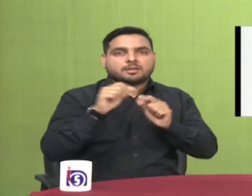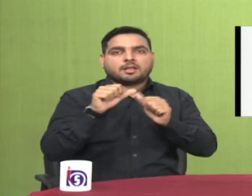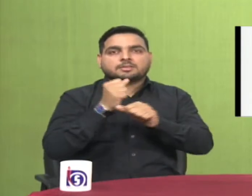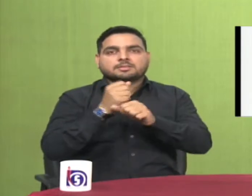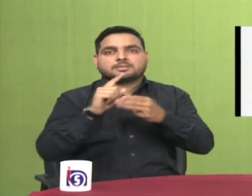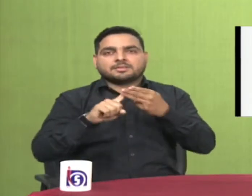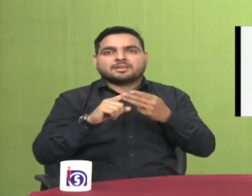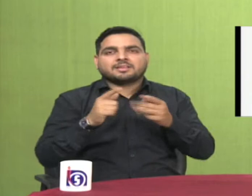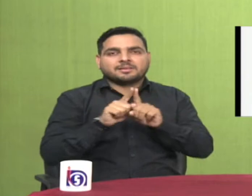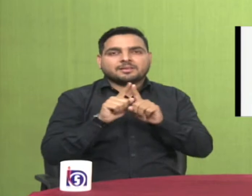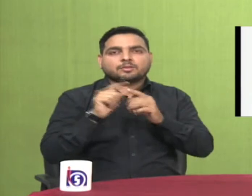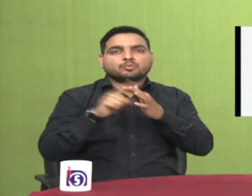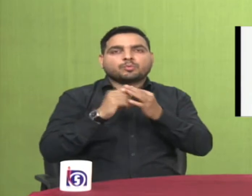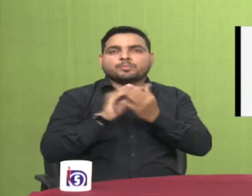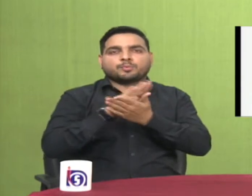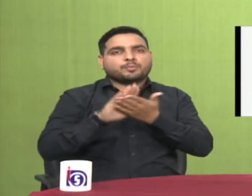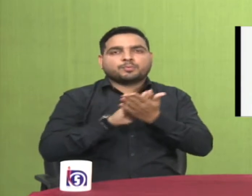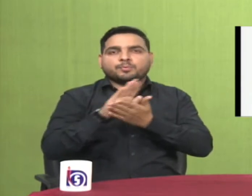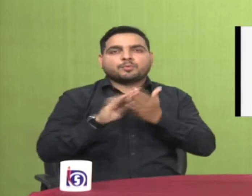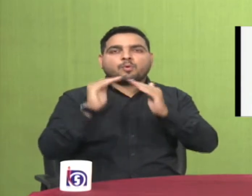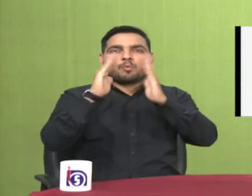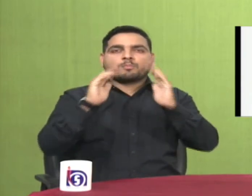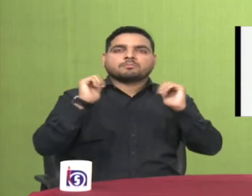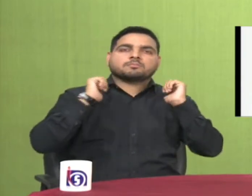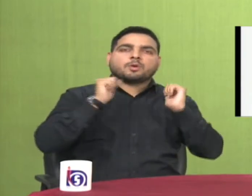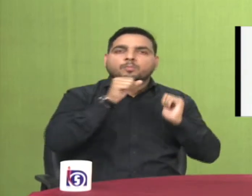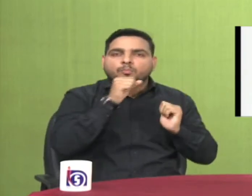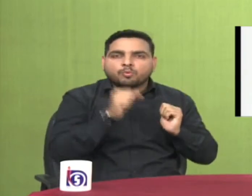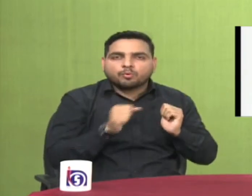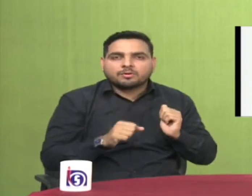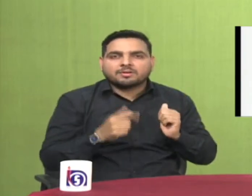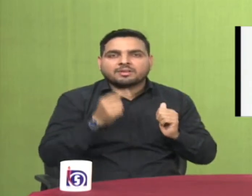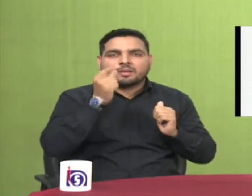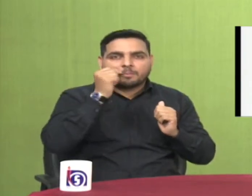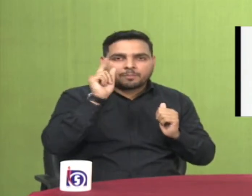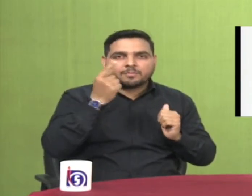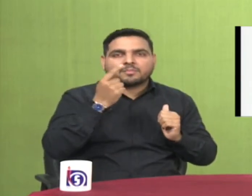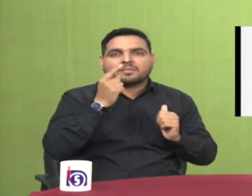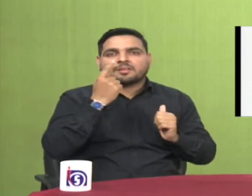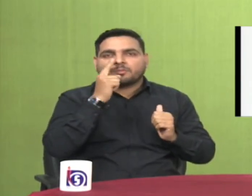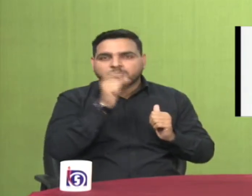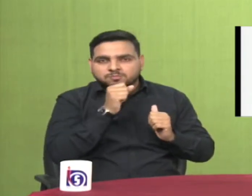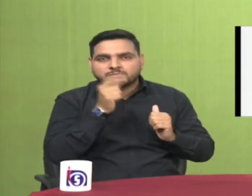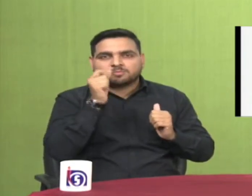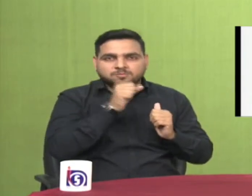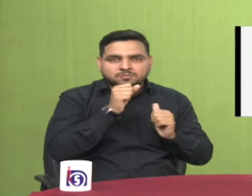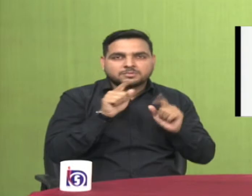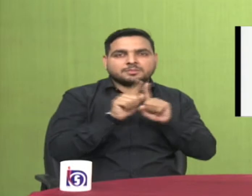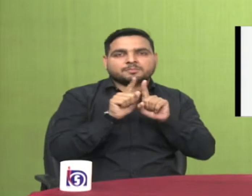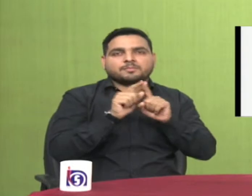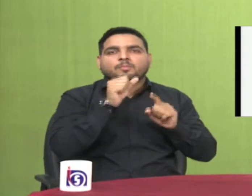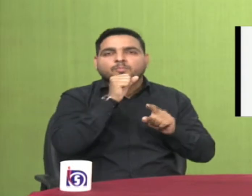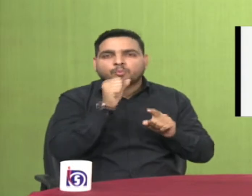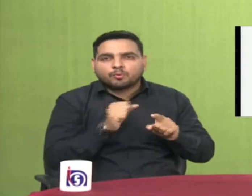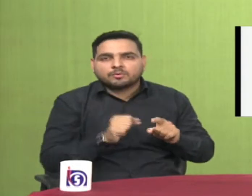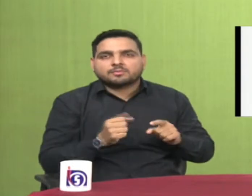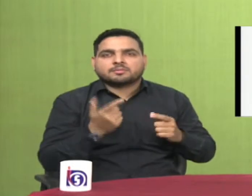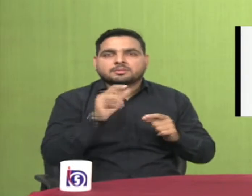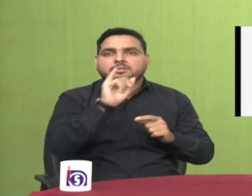Stage 9 is old age, that is 60 and above, where they retire and rest at